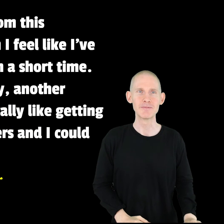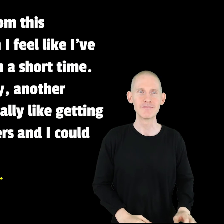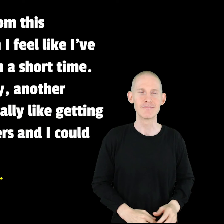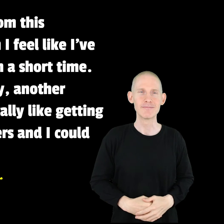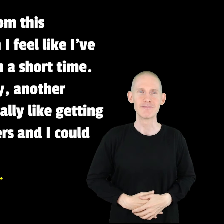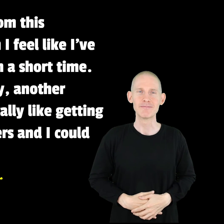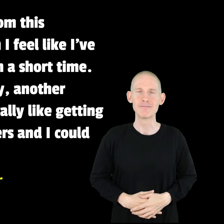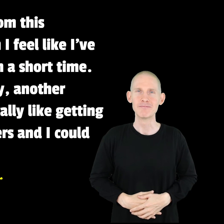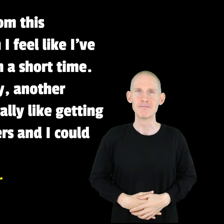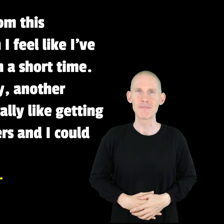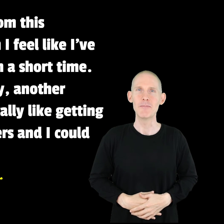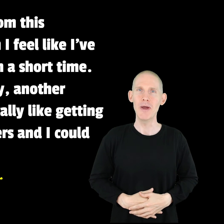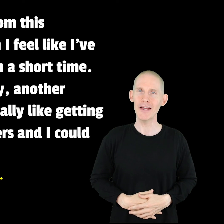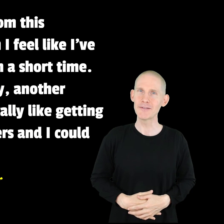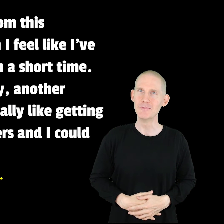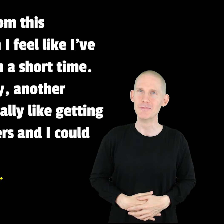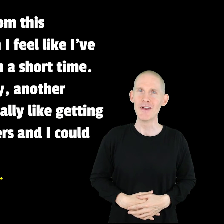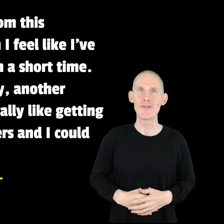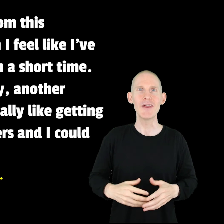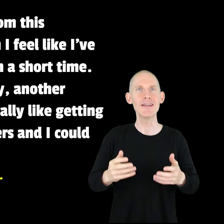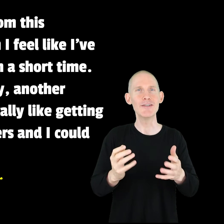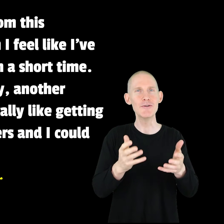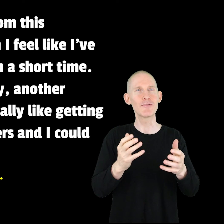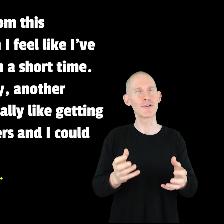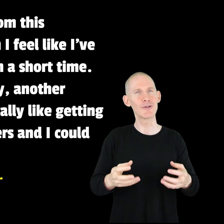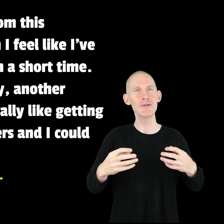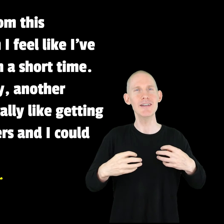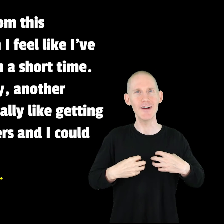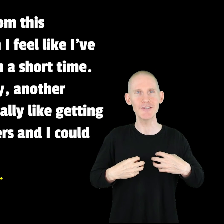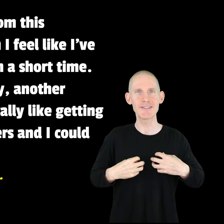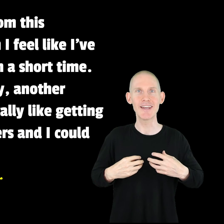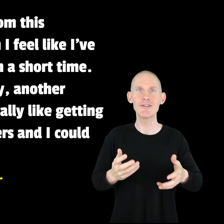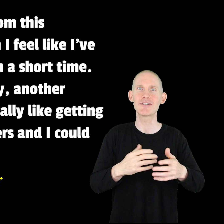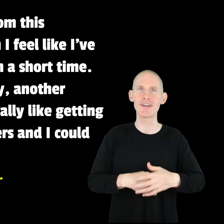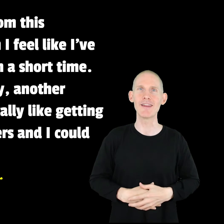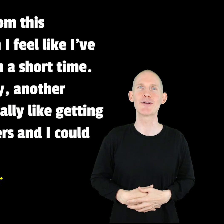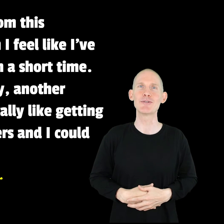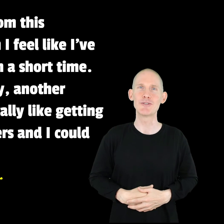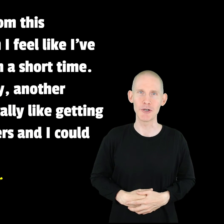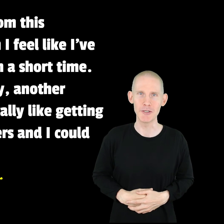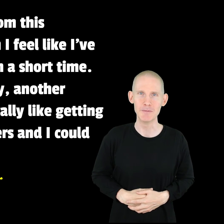Matt, thank you for including us in your sign language journey.